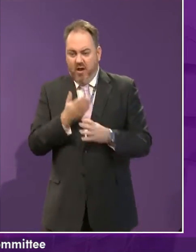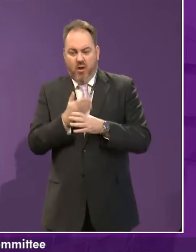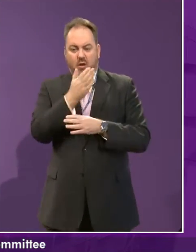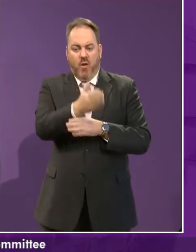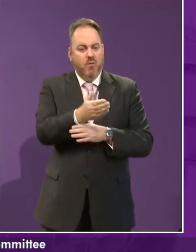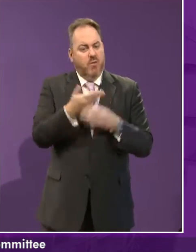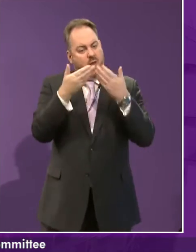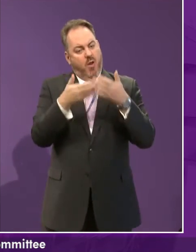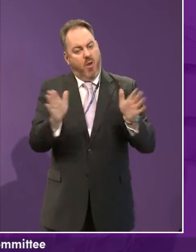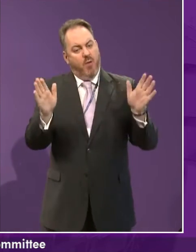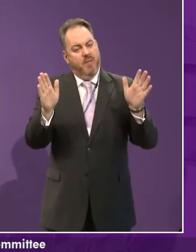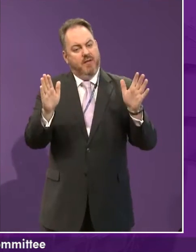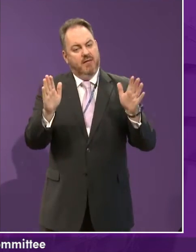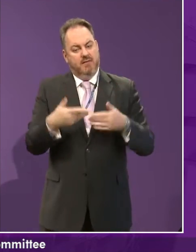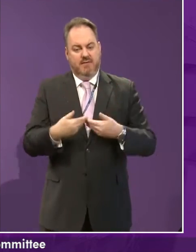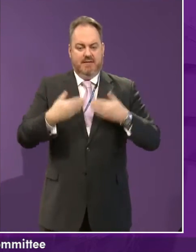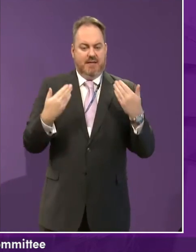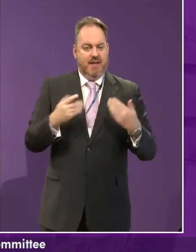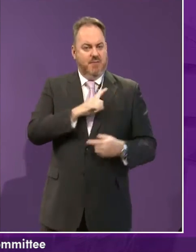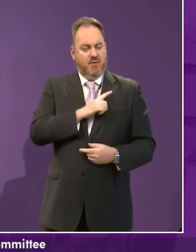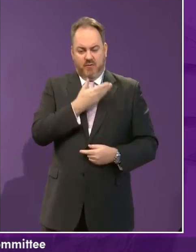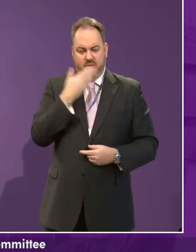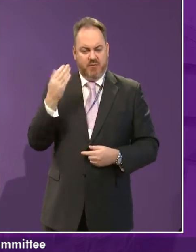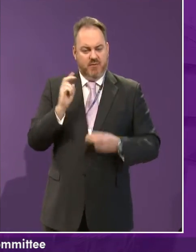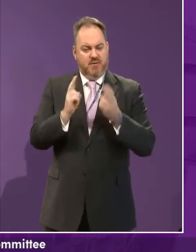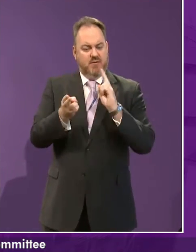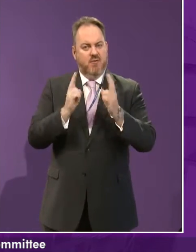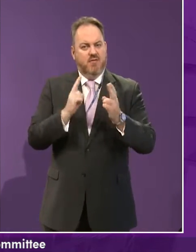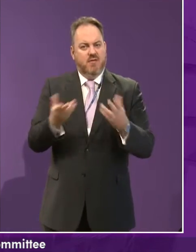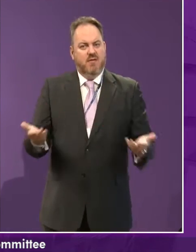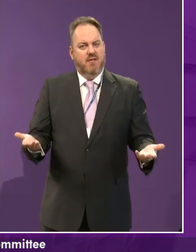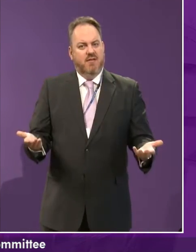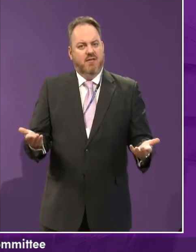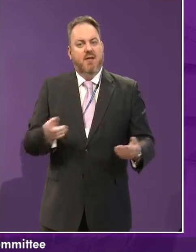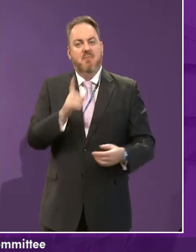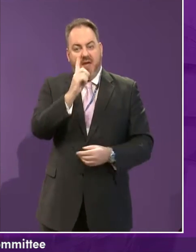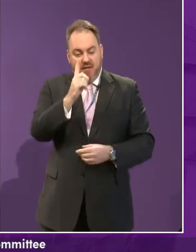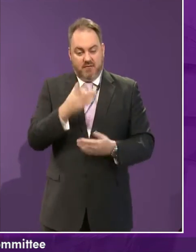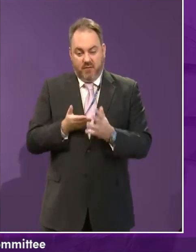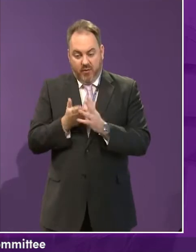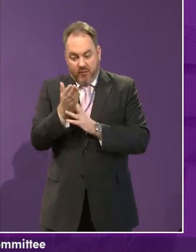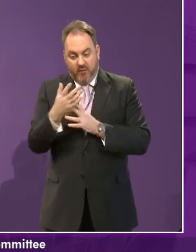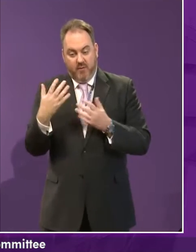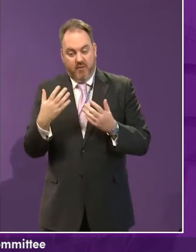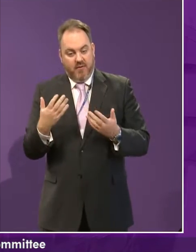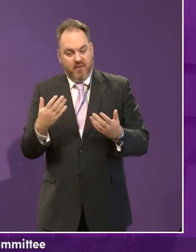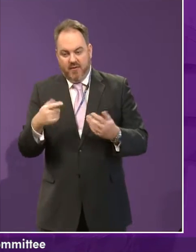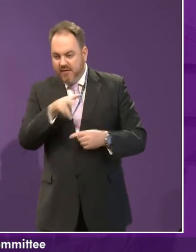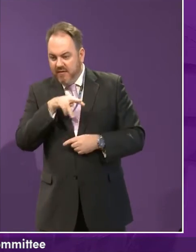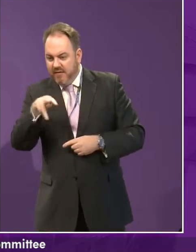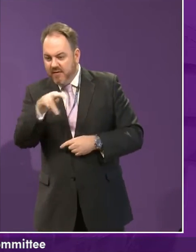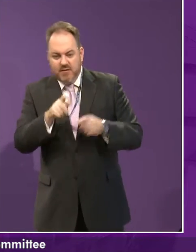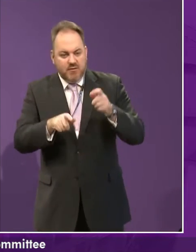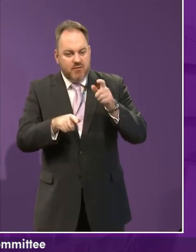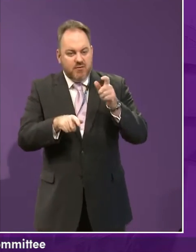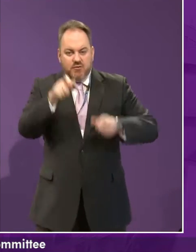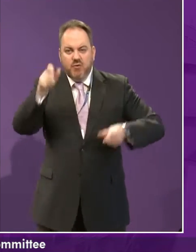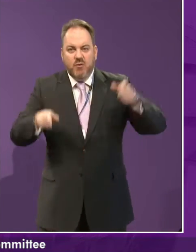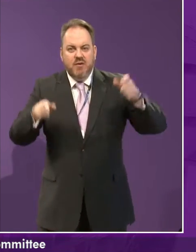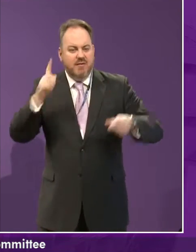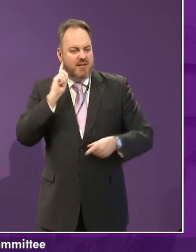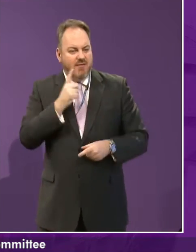service available for them at that point. And therefore, when they get into class, they've all bonded and they feel left out. So that was a very, very clear